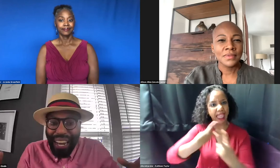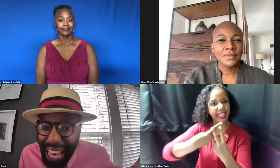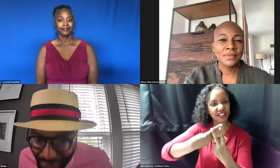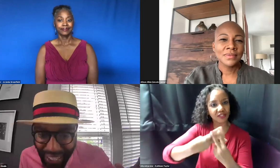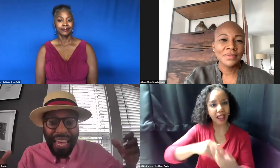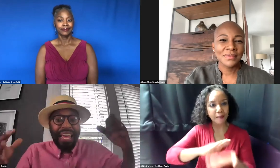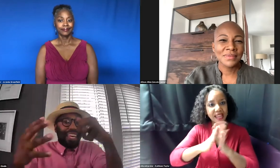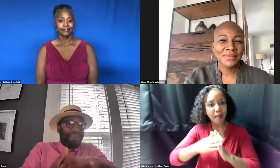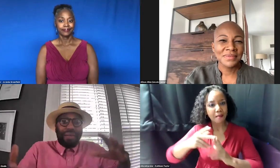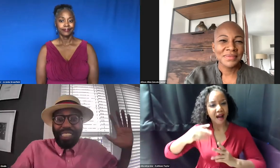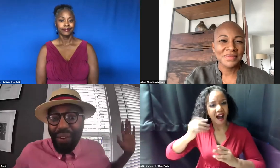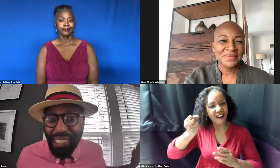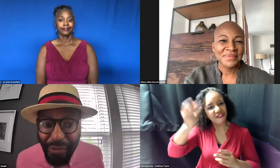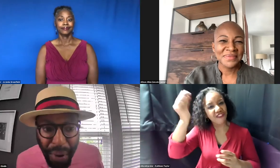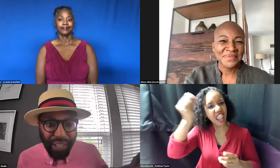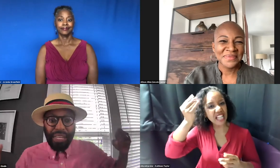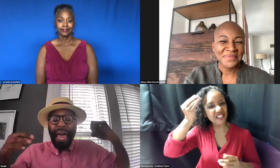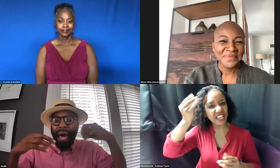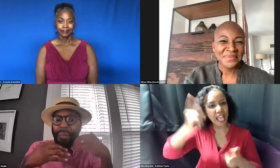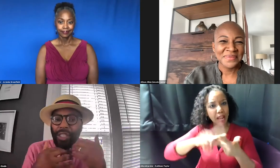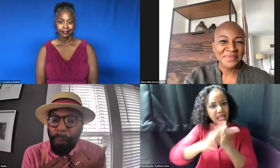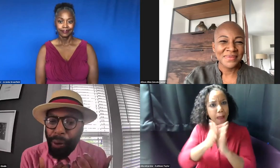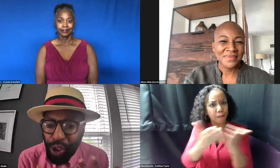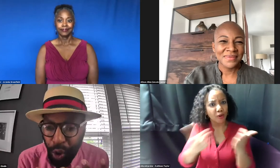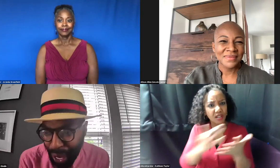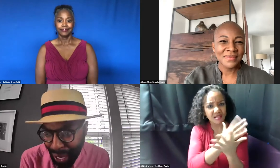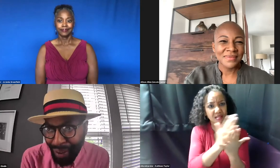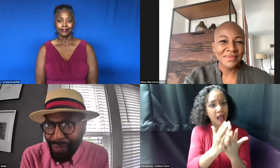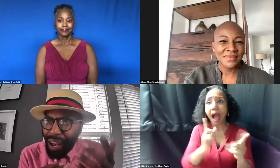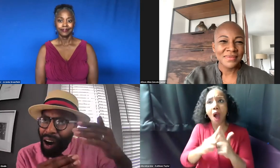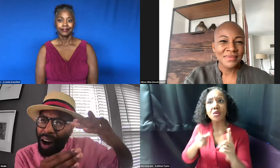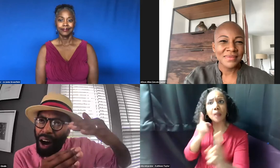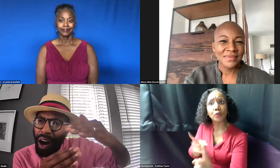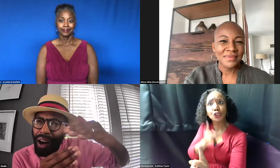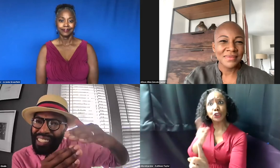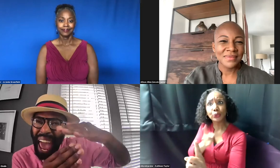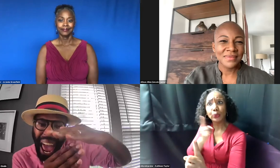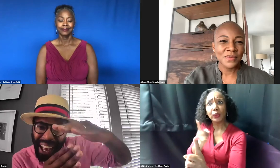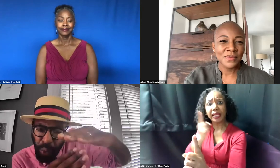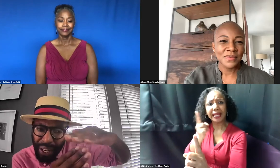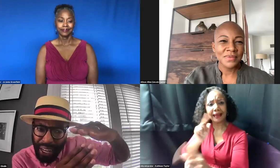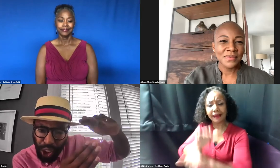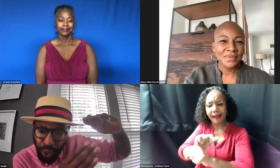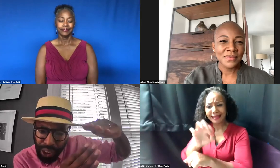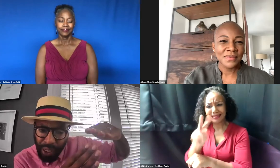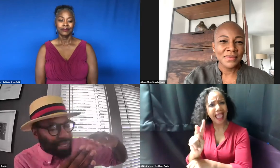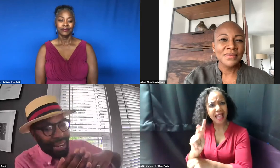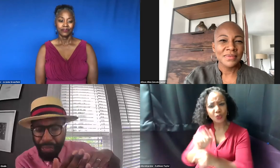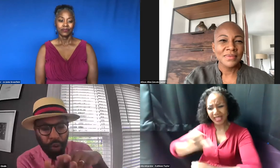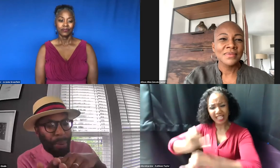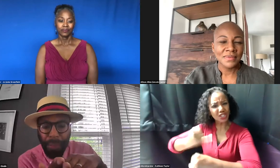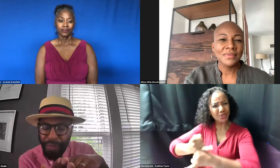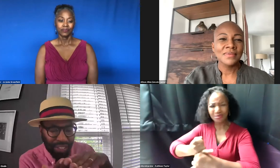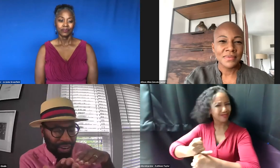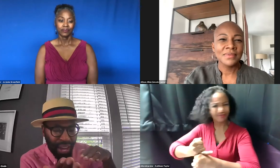became a philosophy. Then it became a series of books. I wasn't pursuing a task within an institution. This had